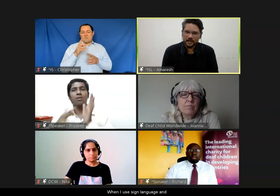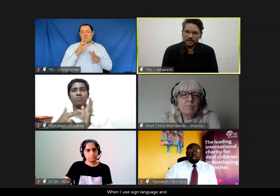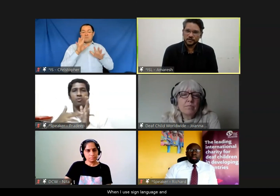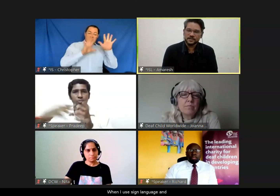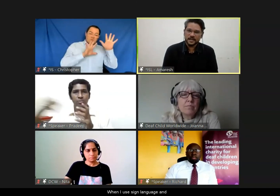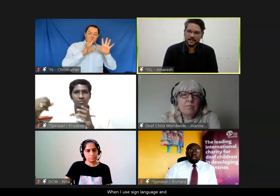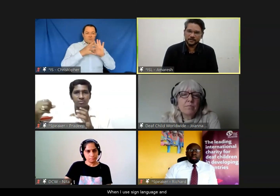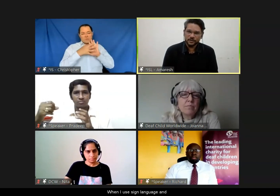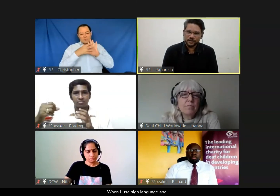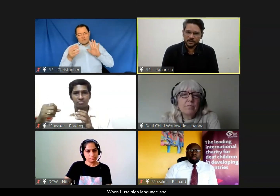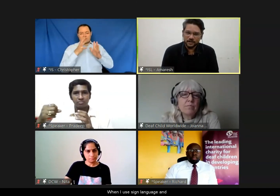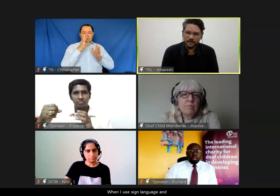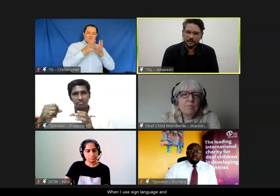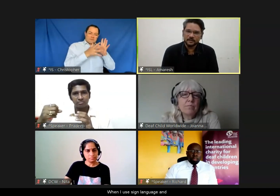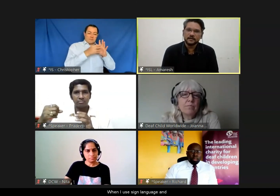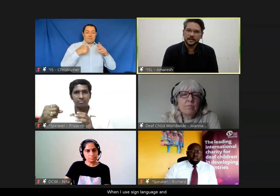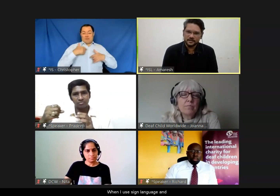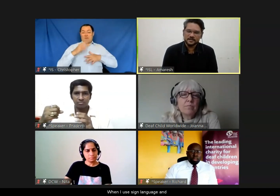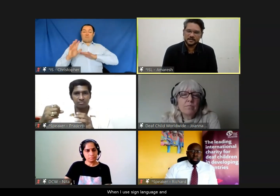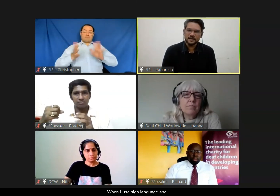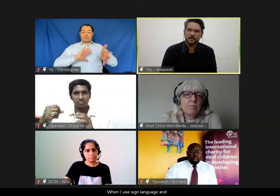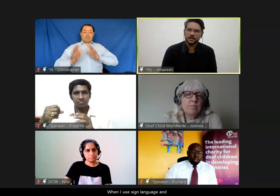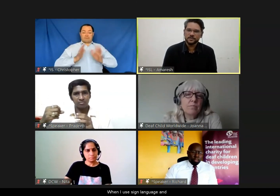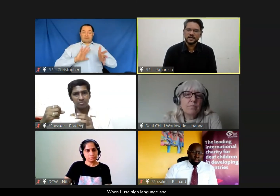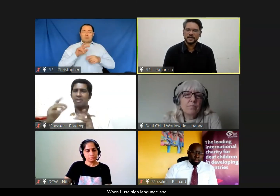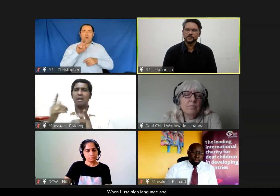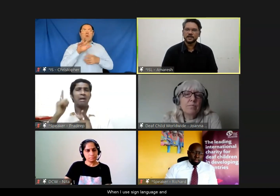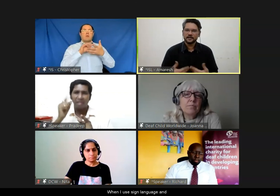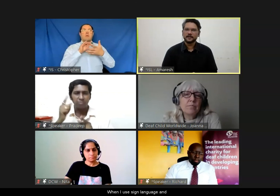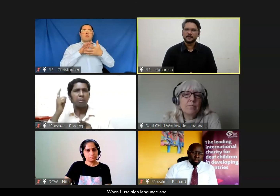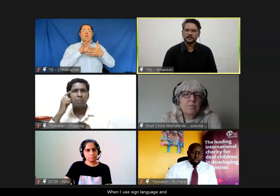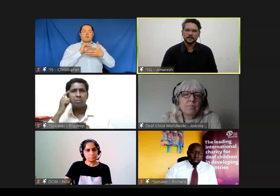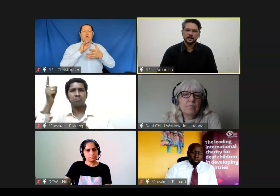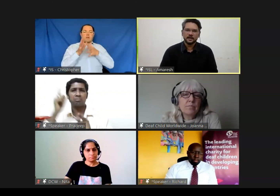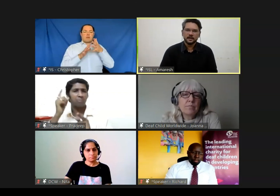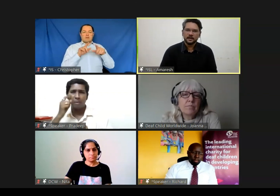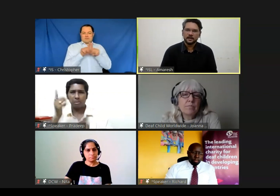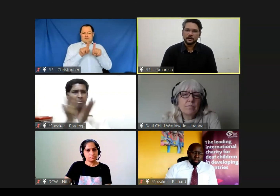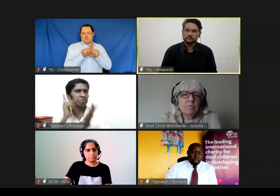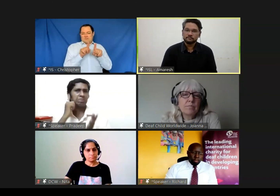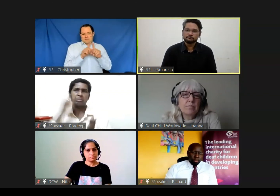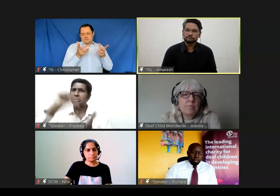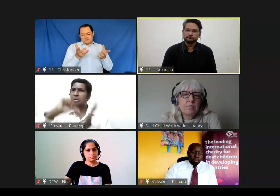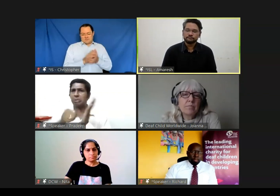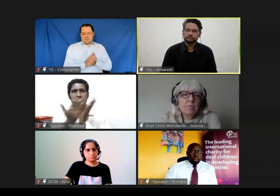when I use sign language, then they see how I use sign language, and they can.